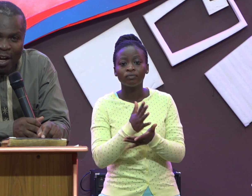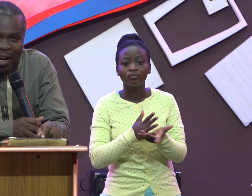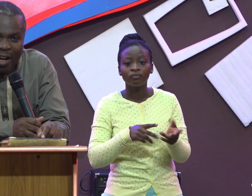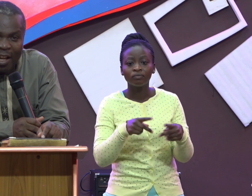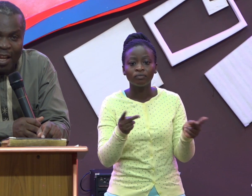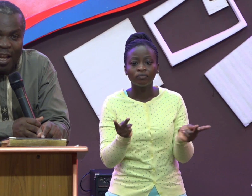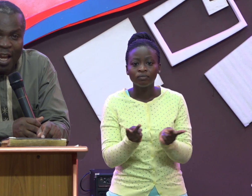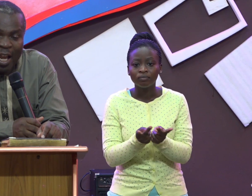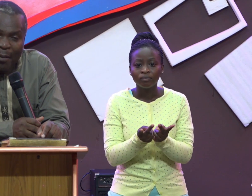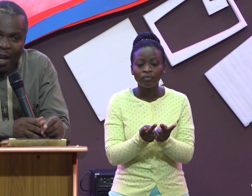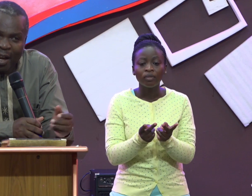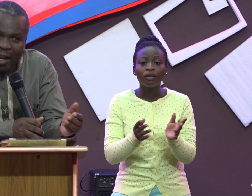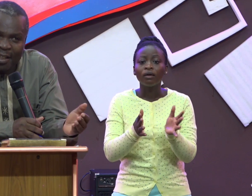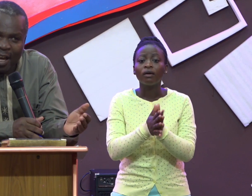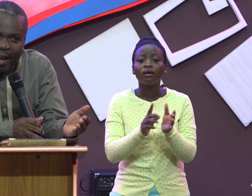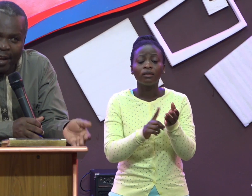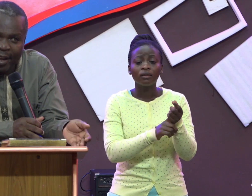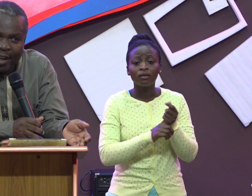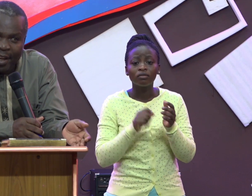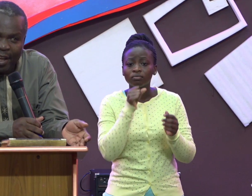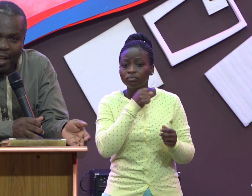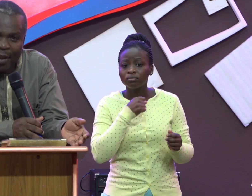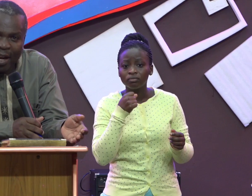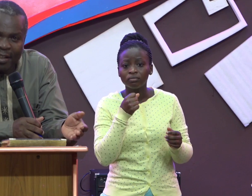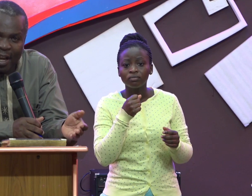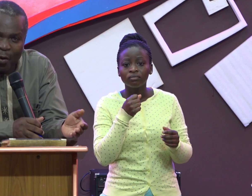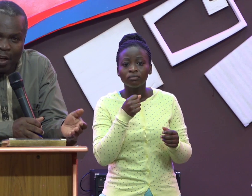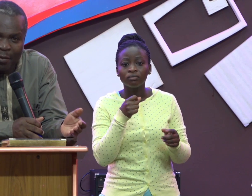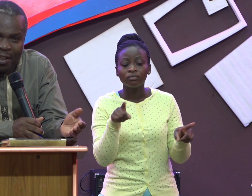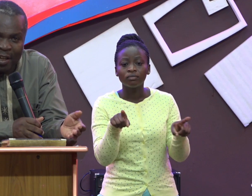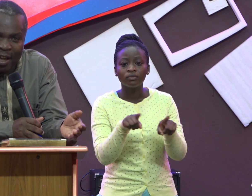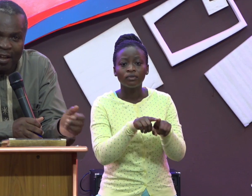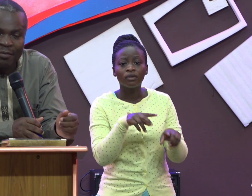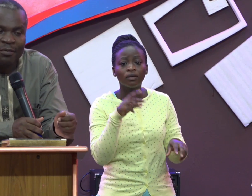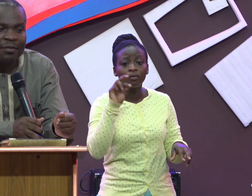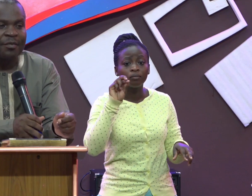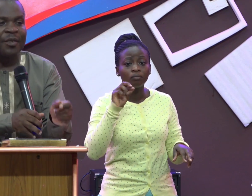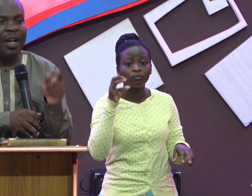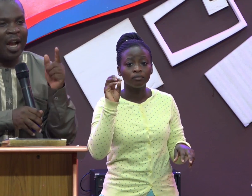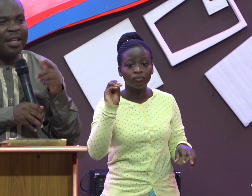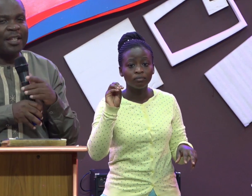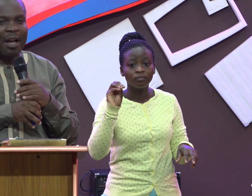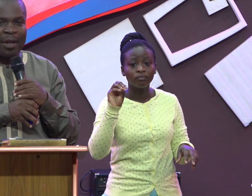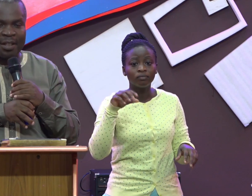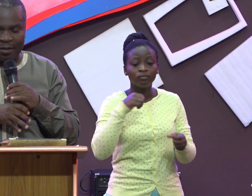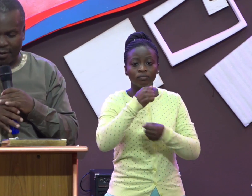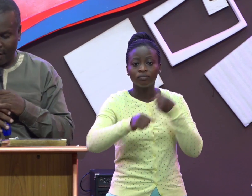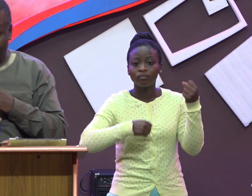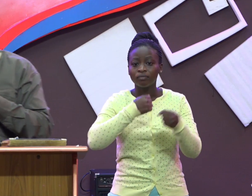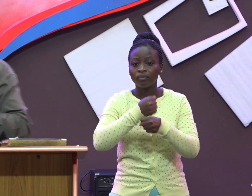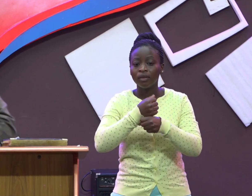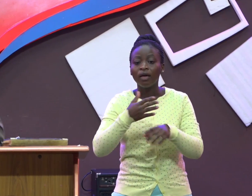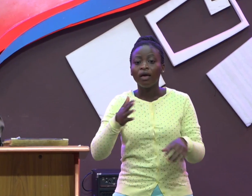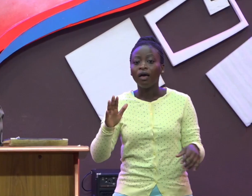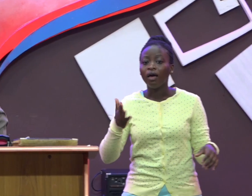university. And he grew old. About 8 years. About 90 years. And he